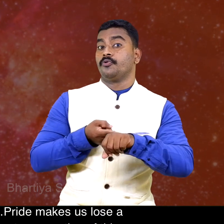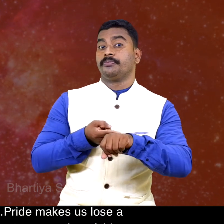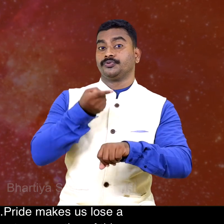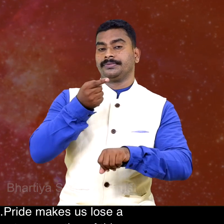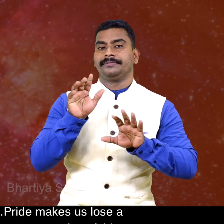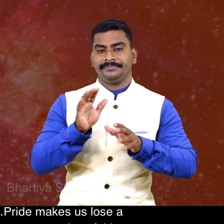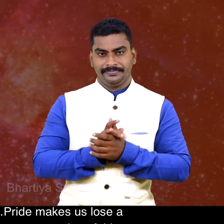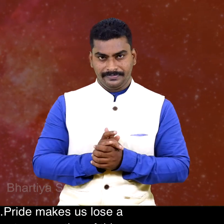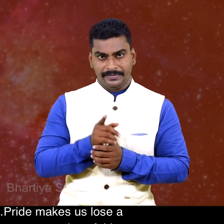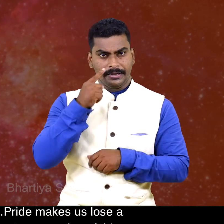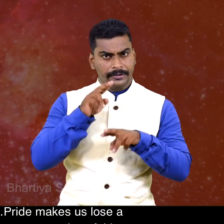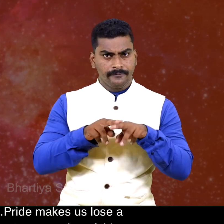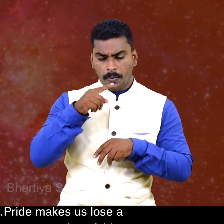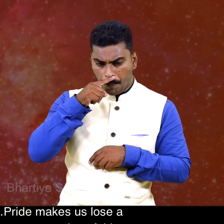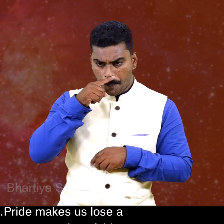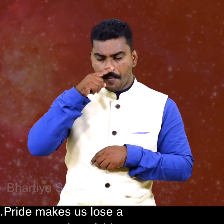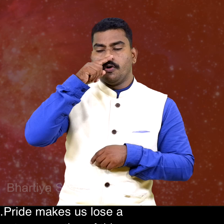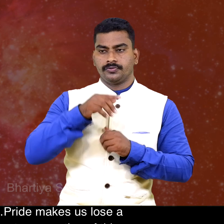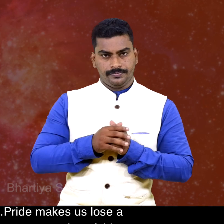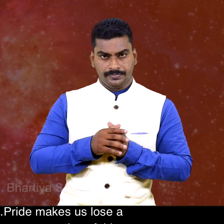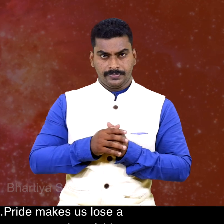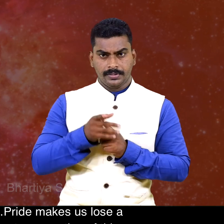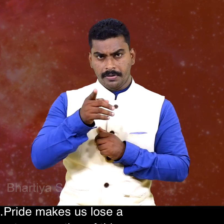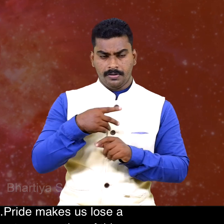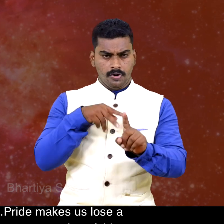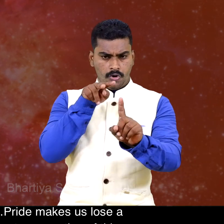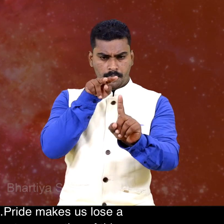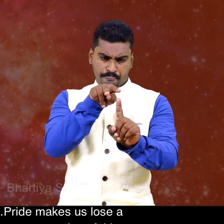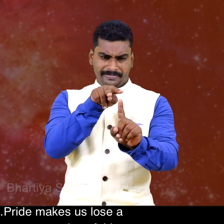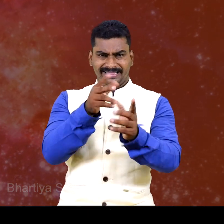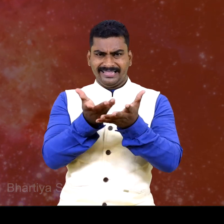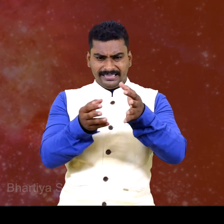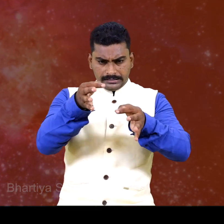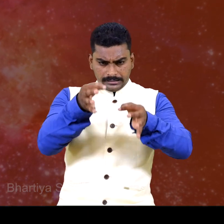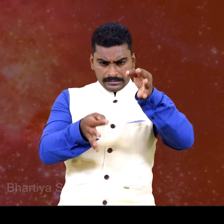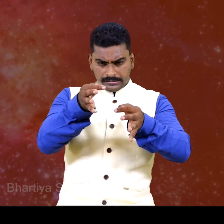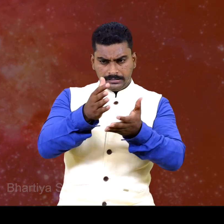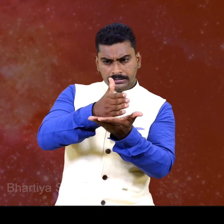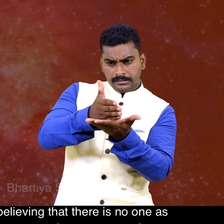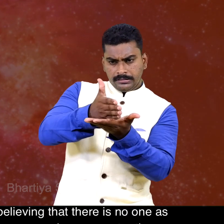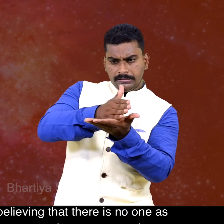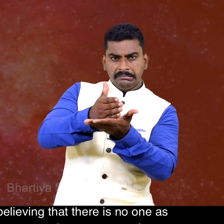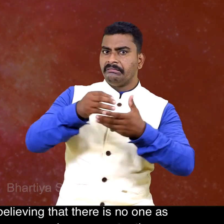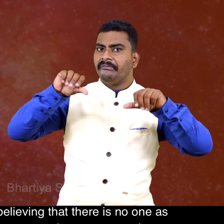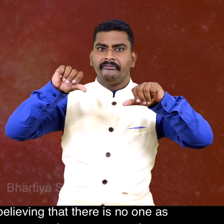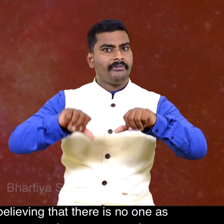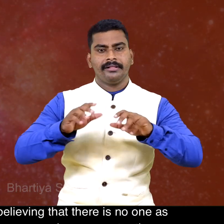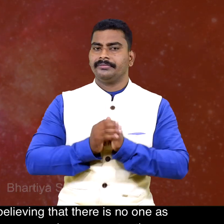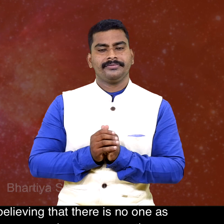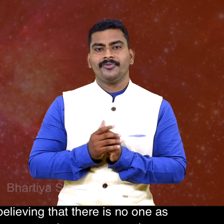Pride makes us lose a correct perspective of things. We start believing that